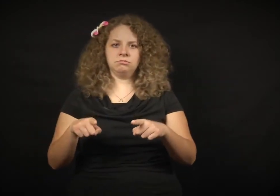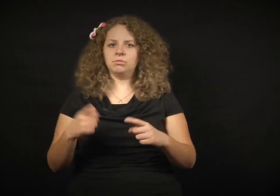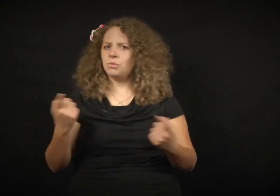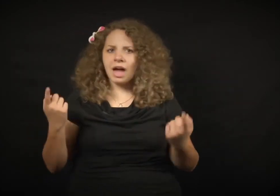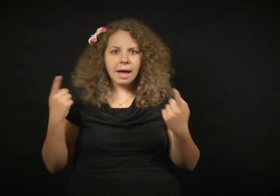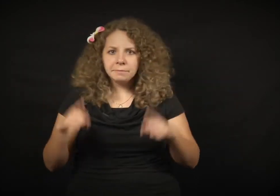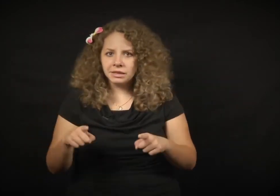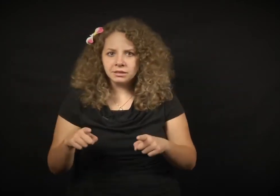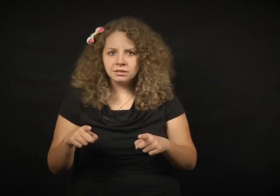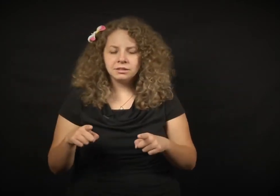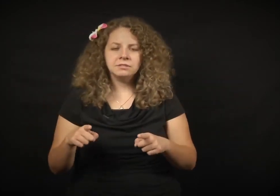What happened?